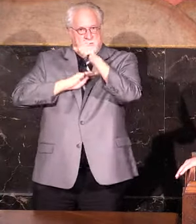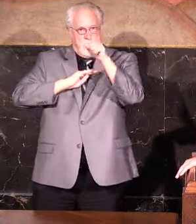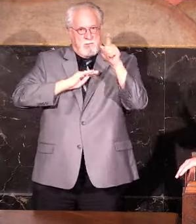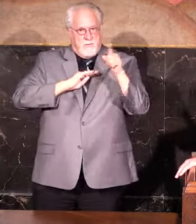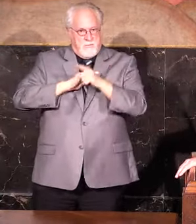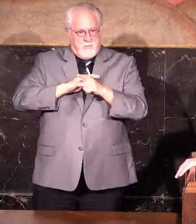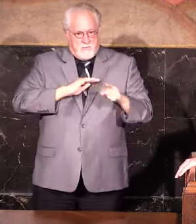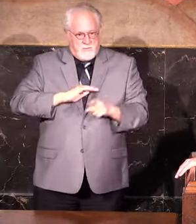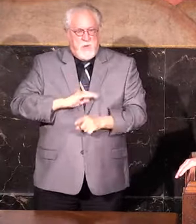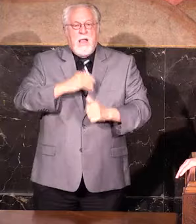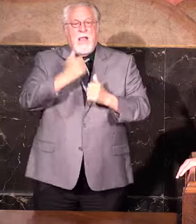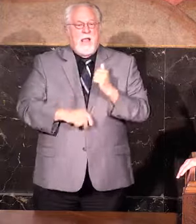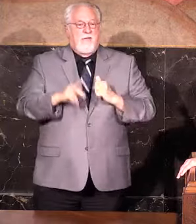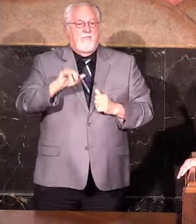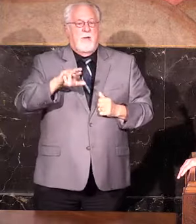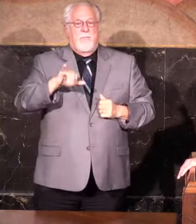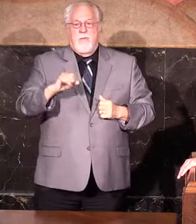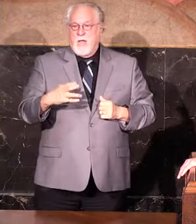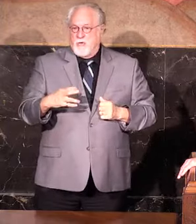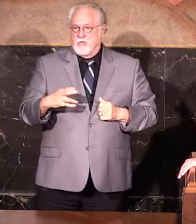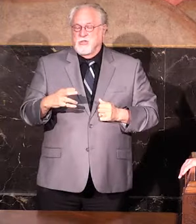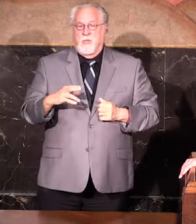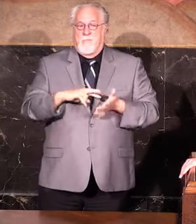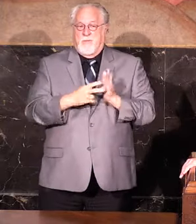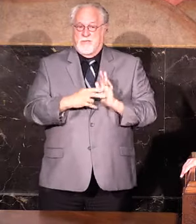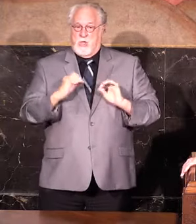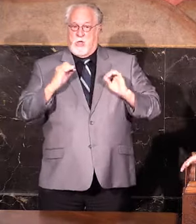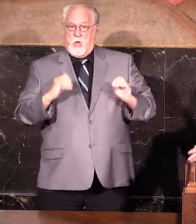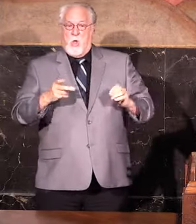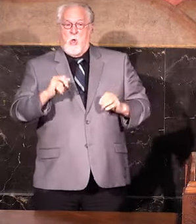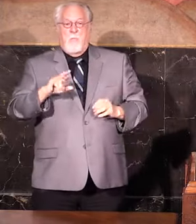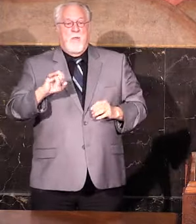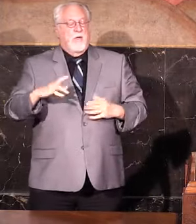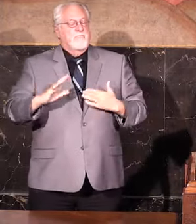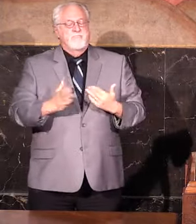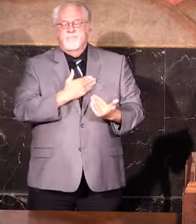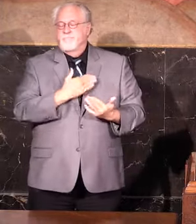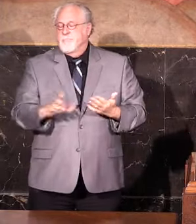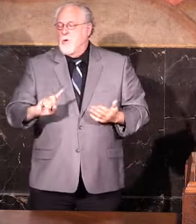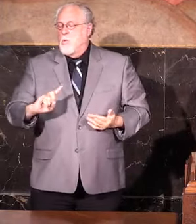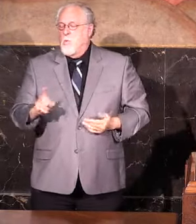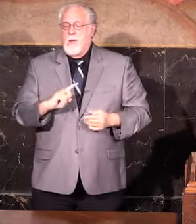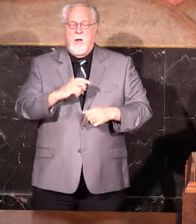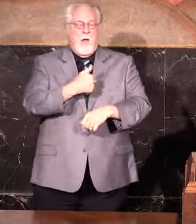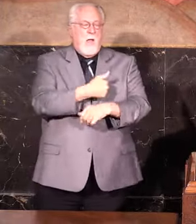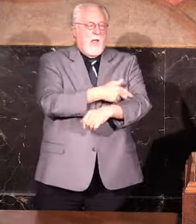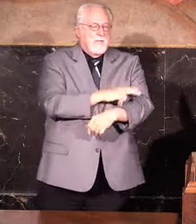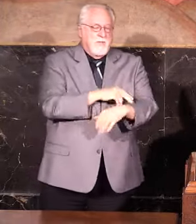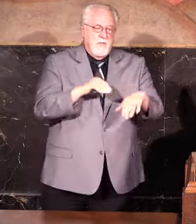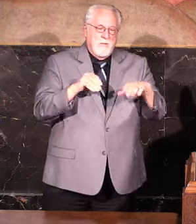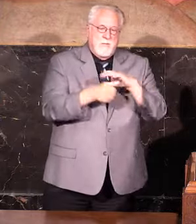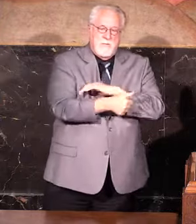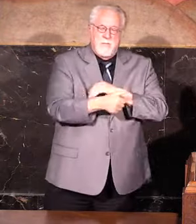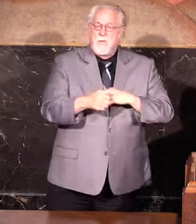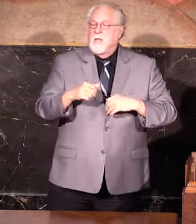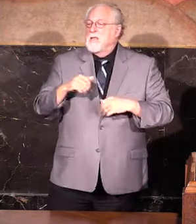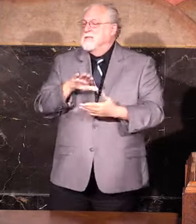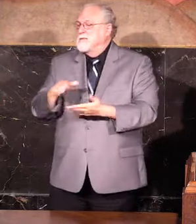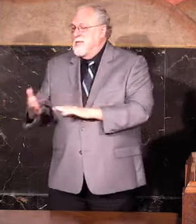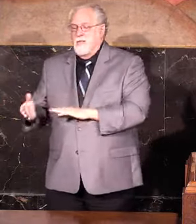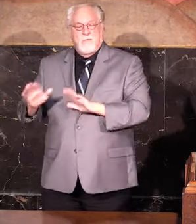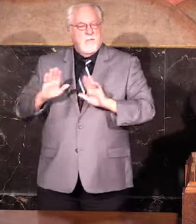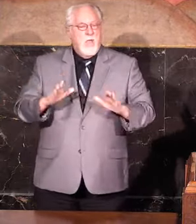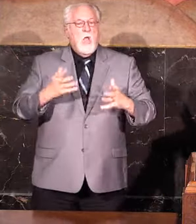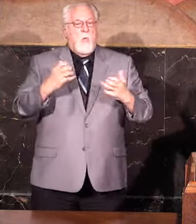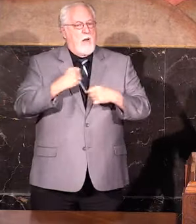every area, and that means that no parish, regardless of what the hospitalizations look like, the deaths look like, or anything else,